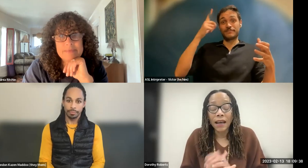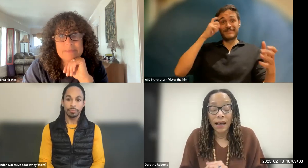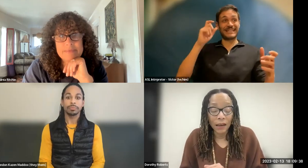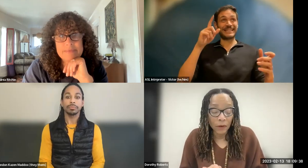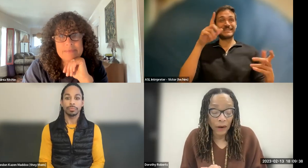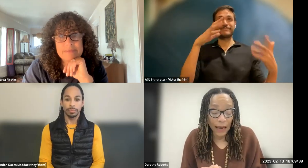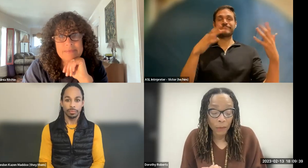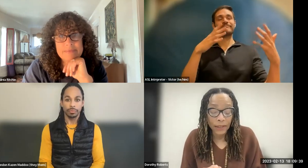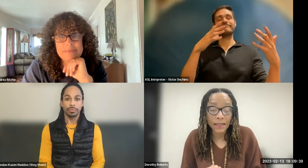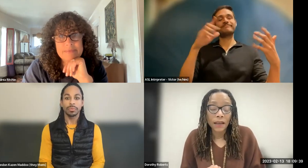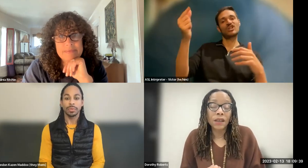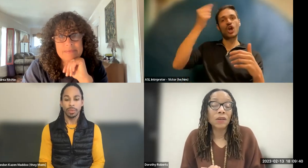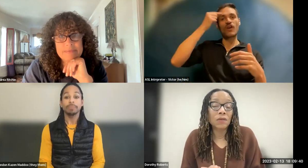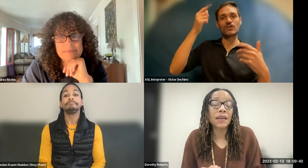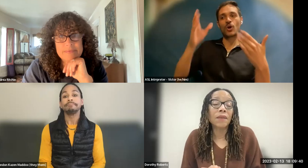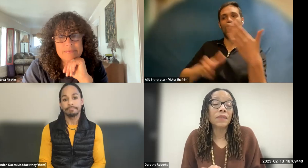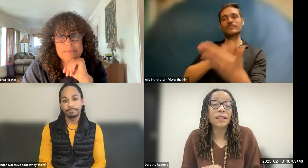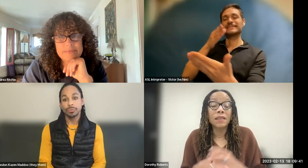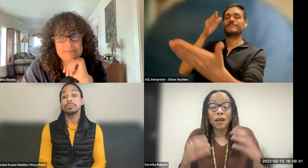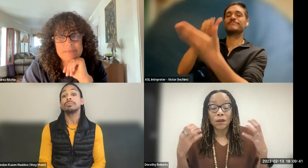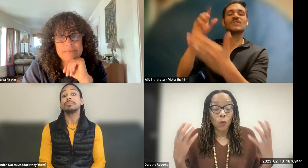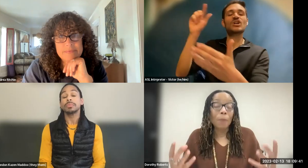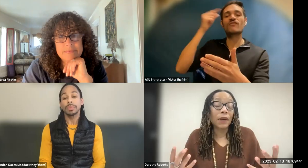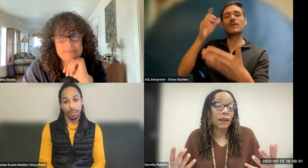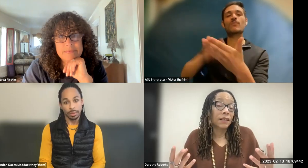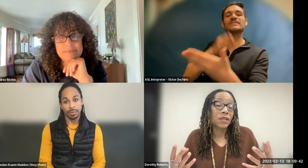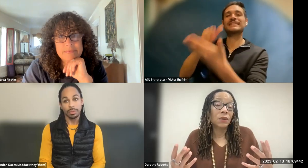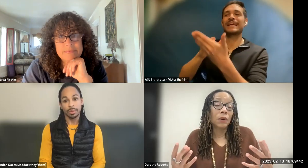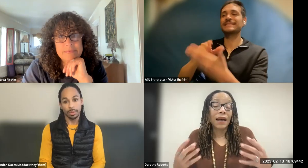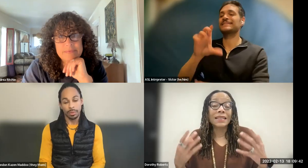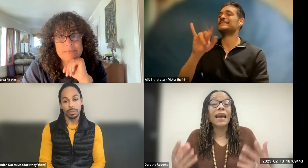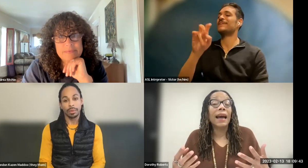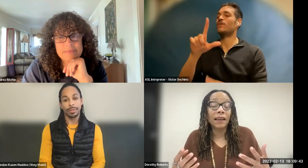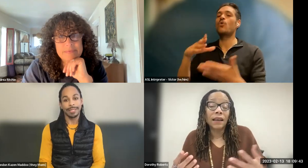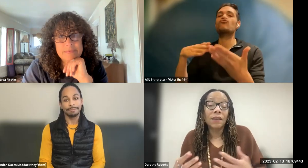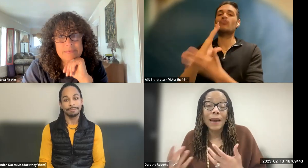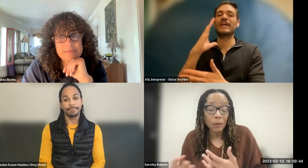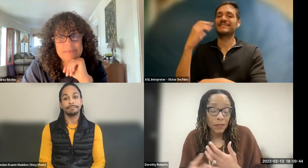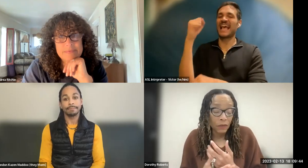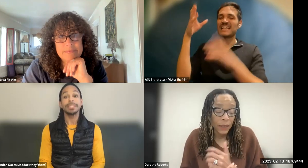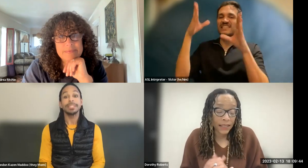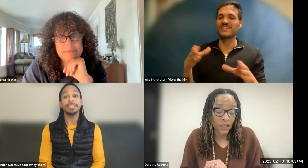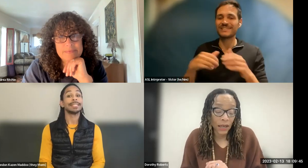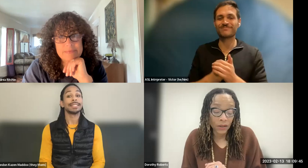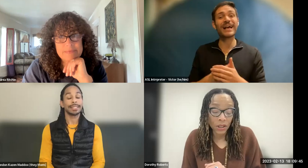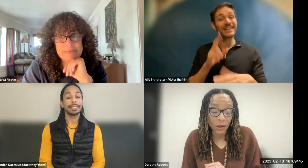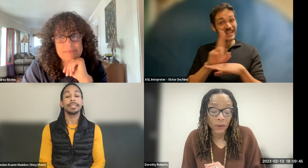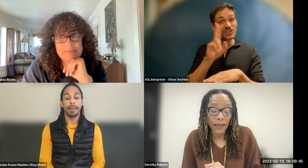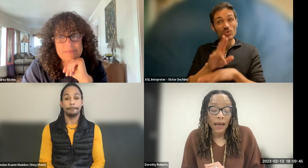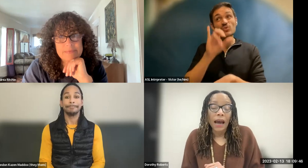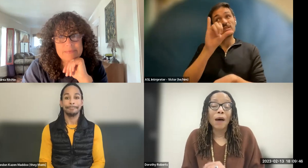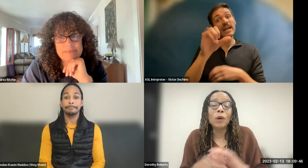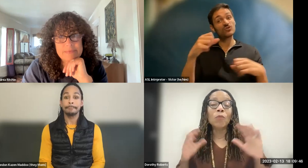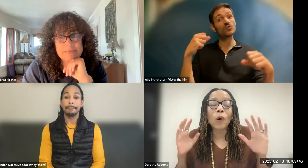mentioned Governor Abbott's use of this weapon to attack families of transgender